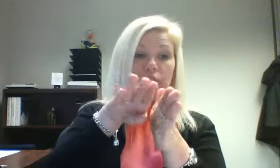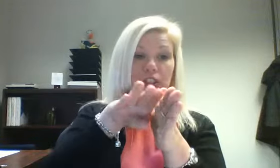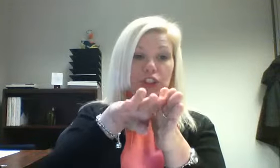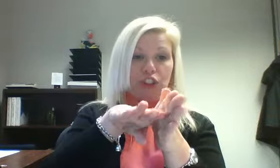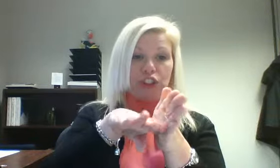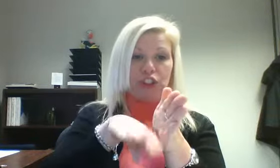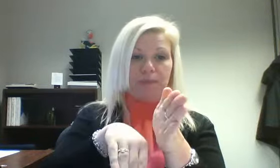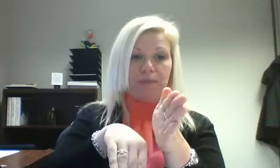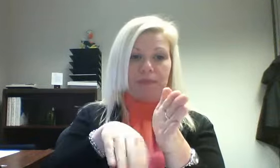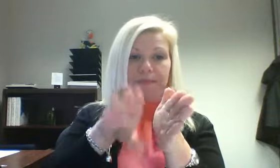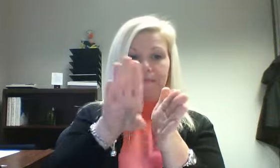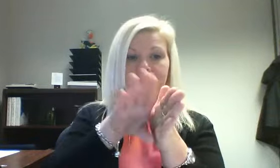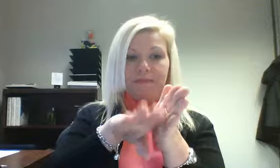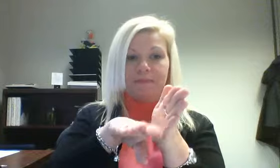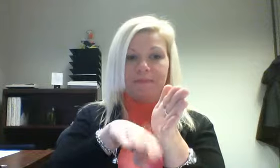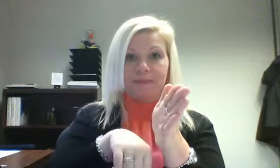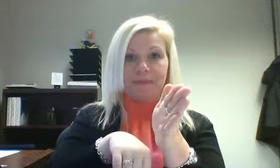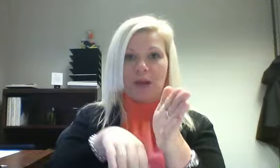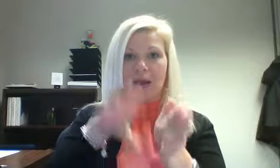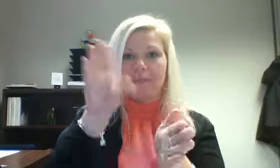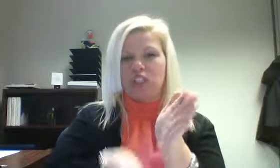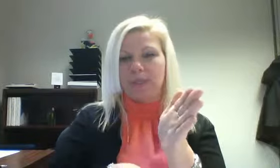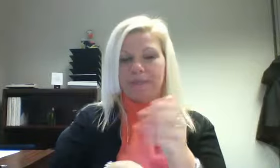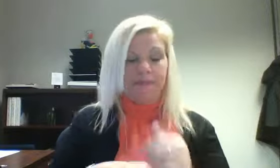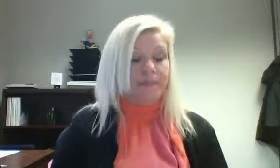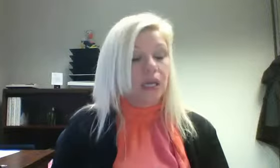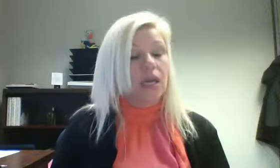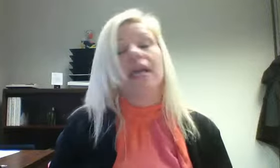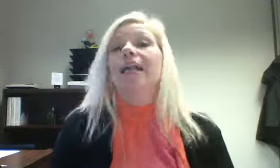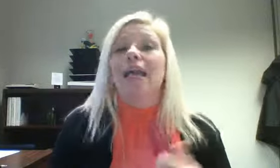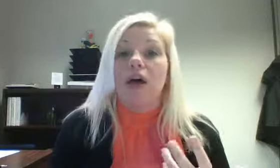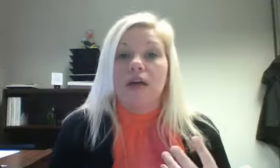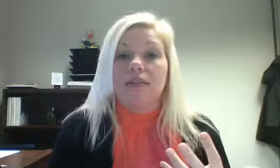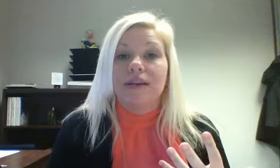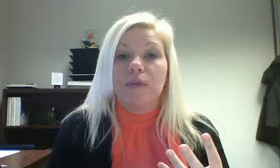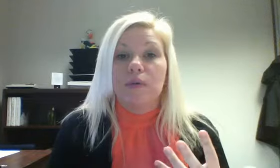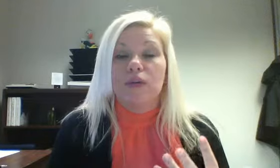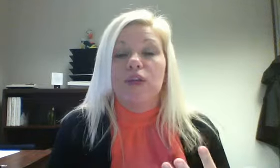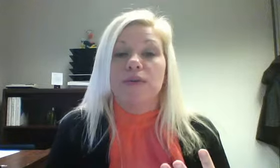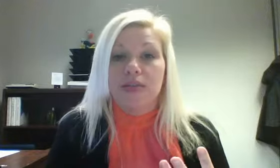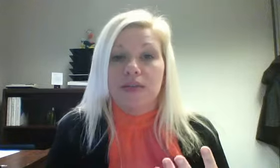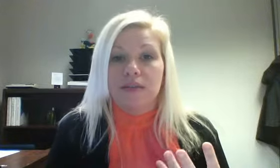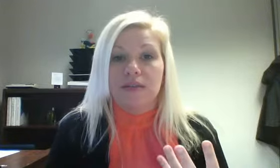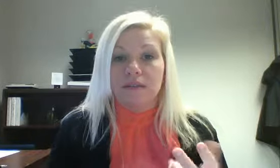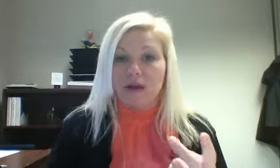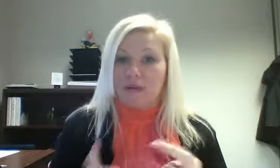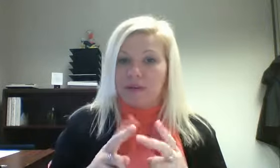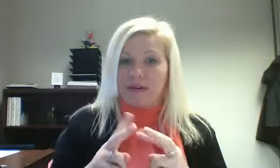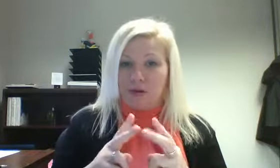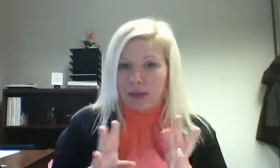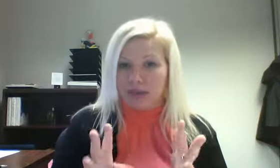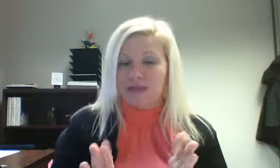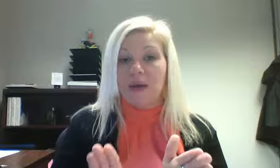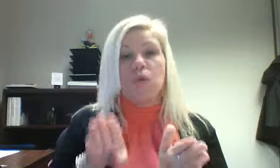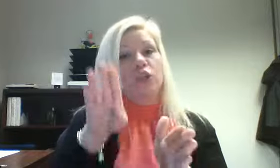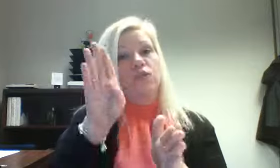motion, cheap. Okay? Cheap. Now, deaf people will use this in a couple of different ways. They will use